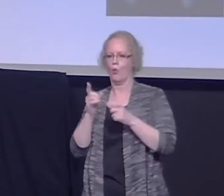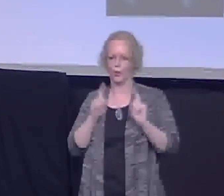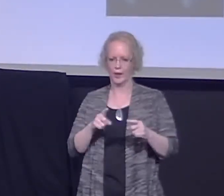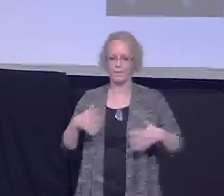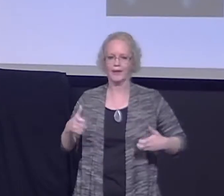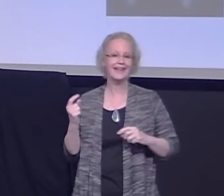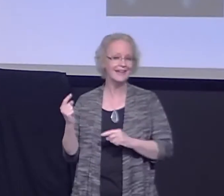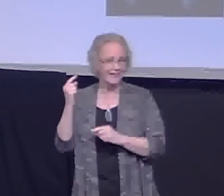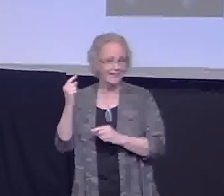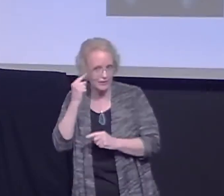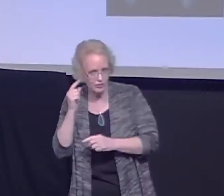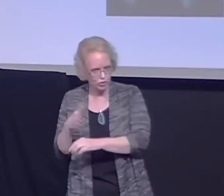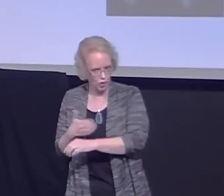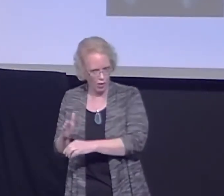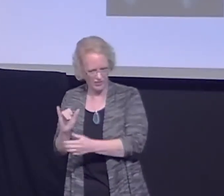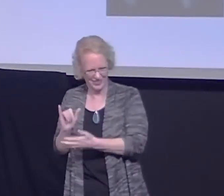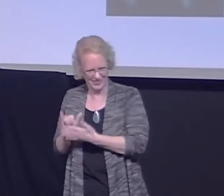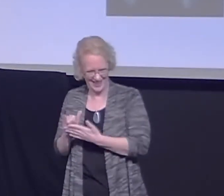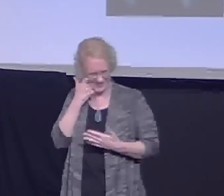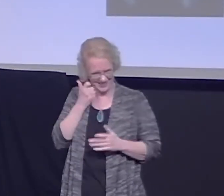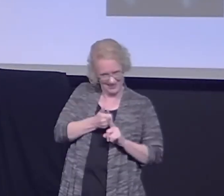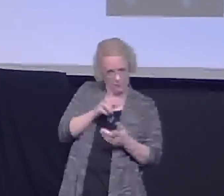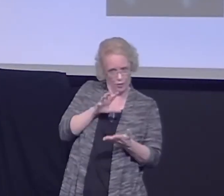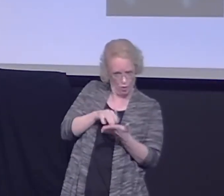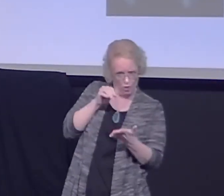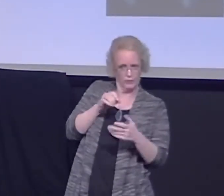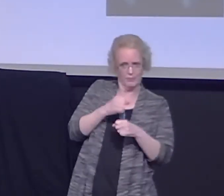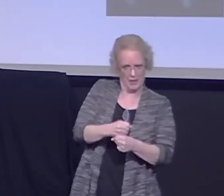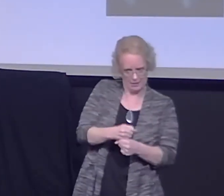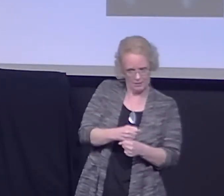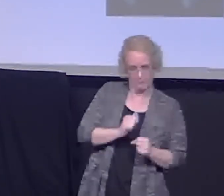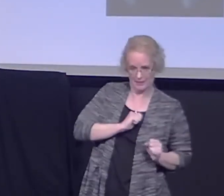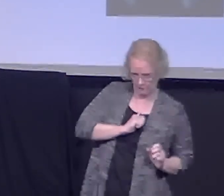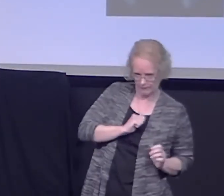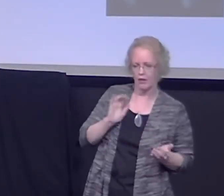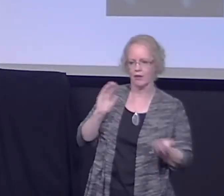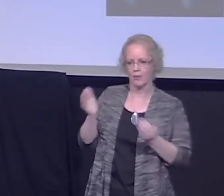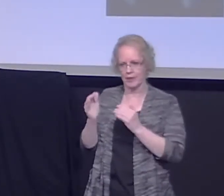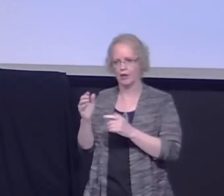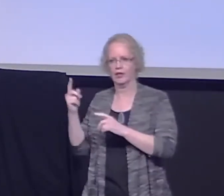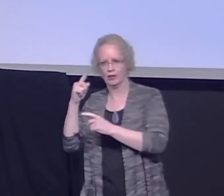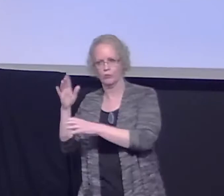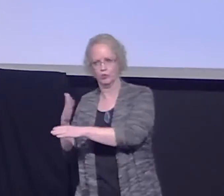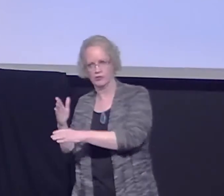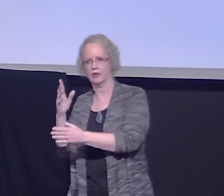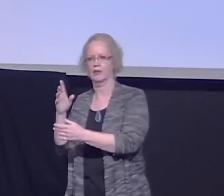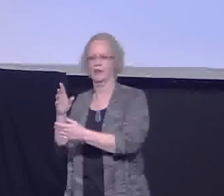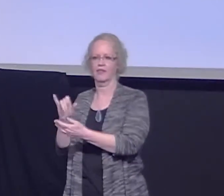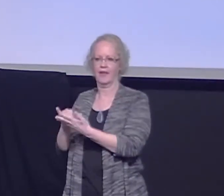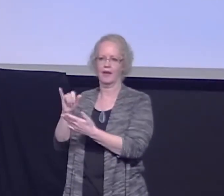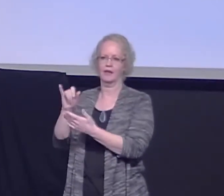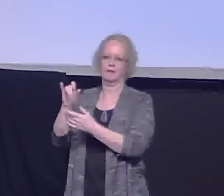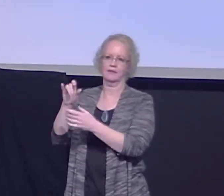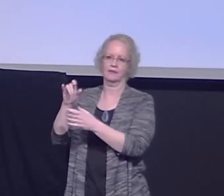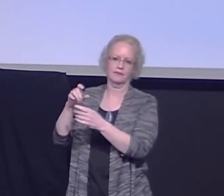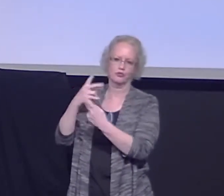the melody that it has learned to produce by him or herself. So we think, again, this